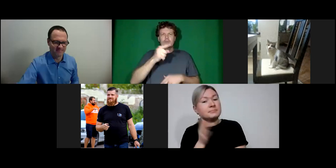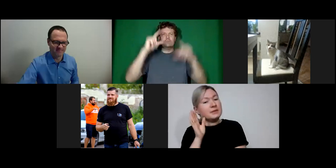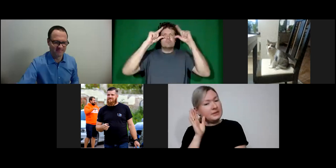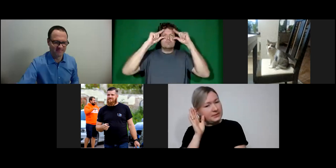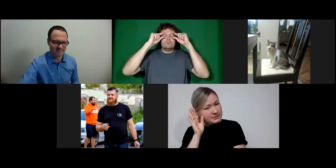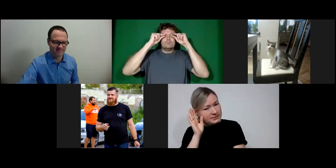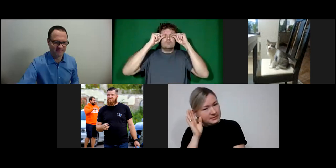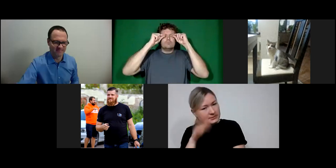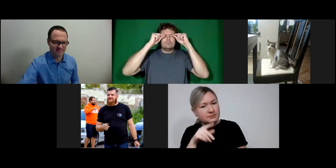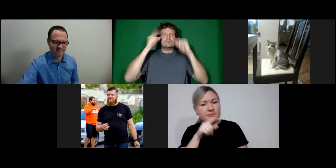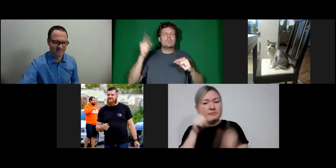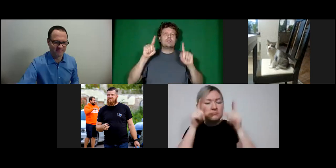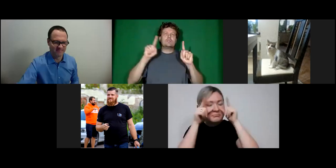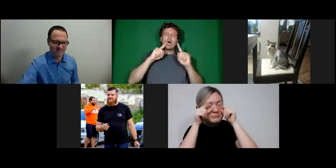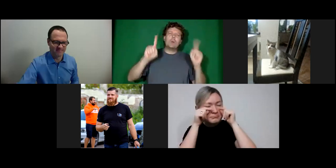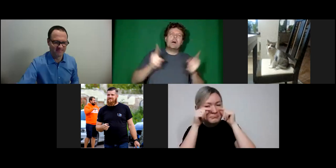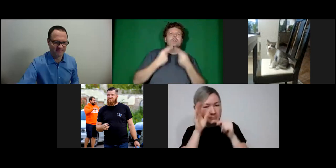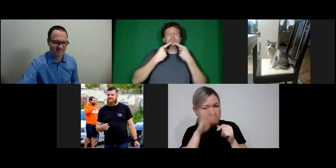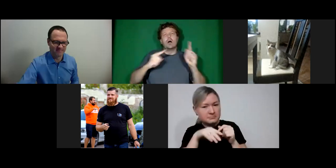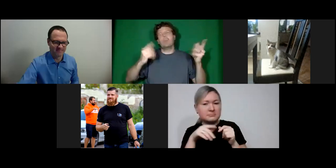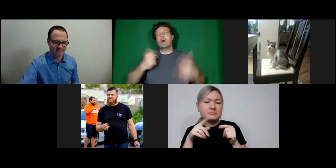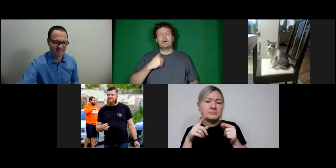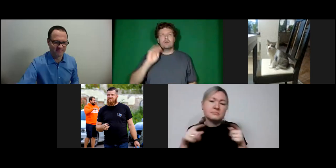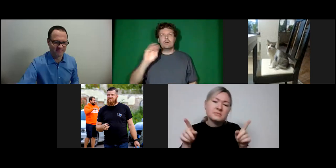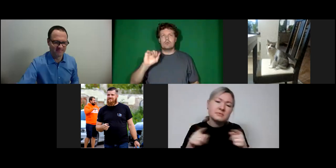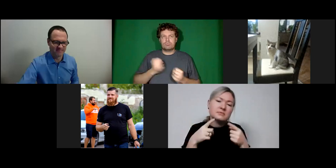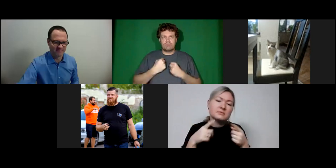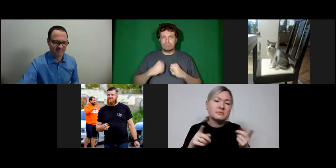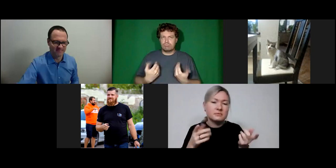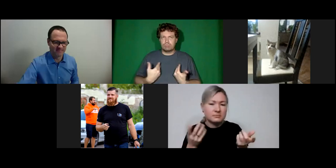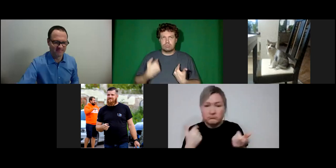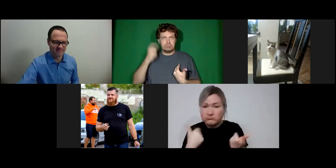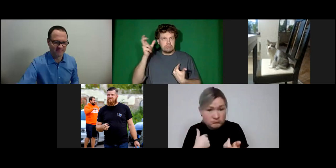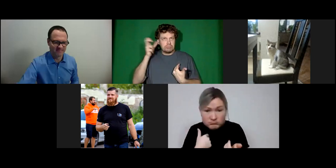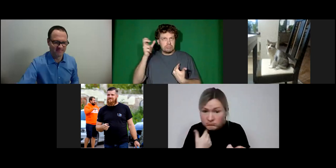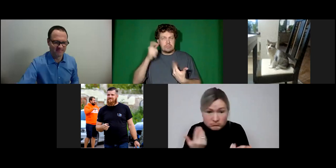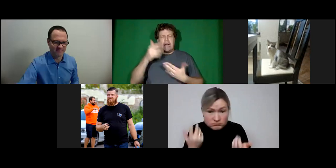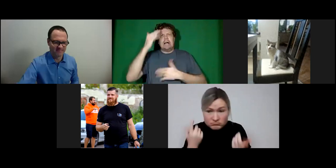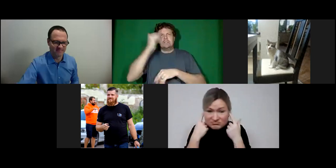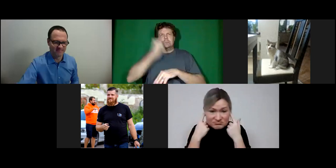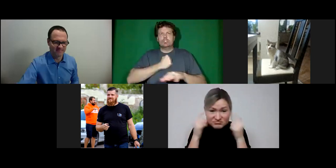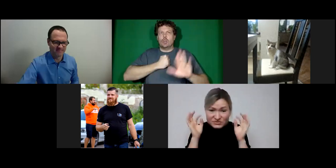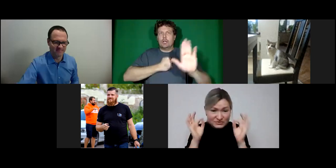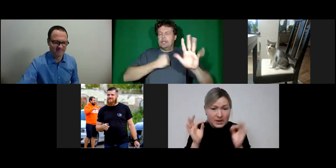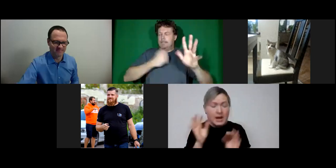the communication was between the deaf, this deaf player and all these hearing players.